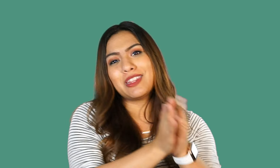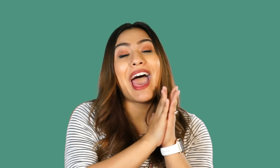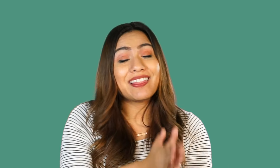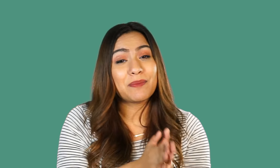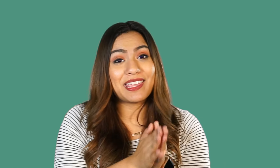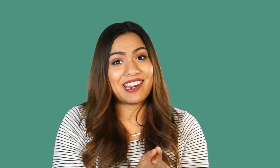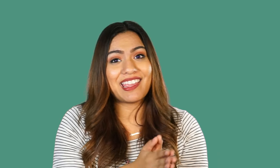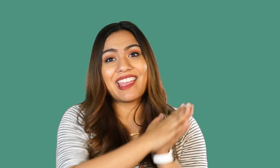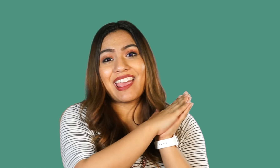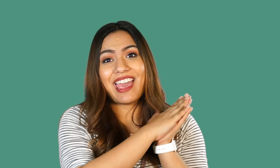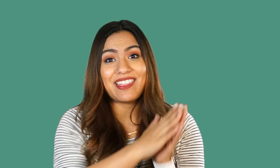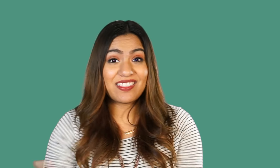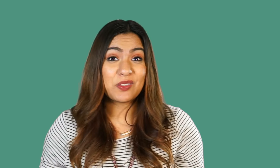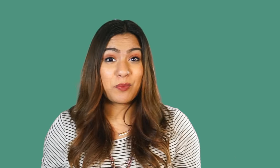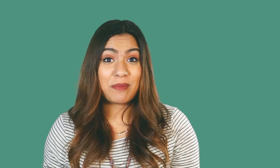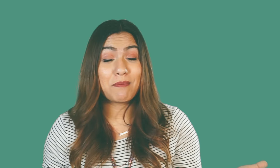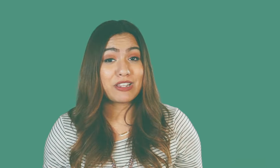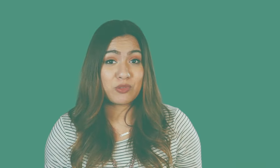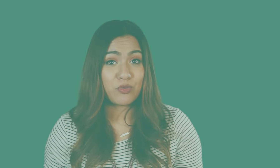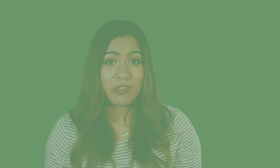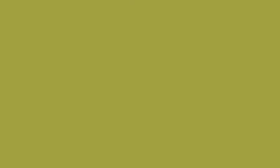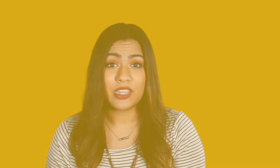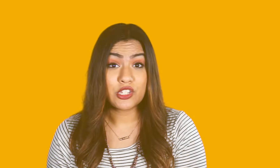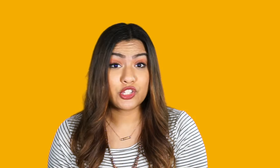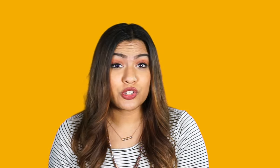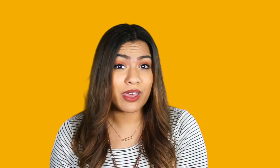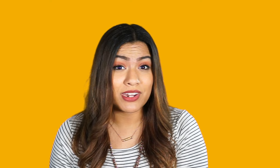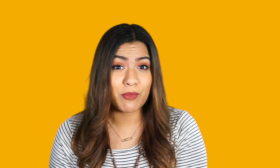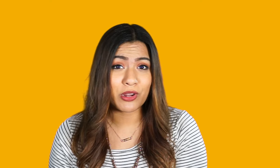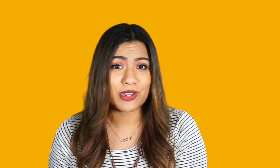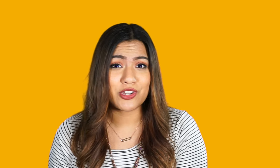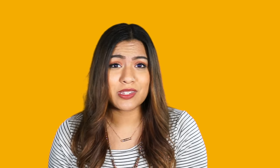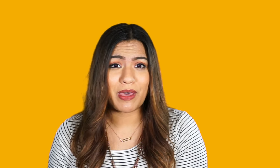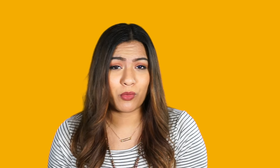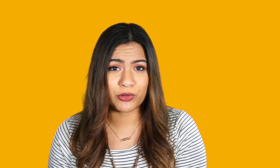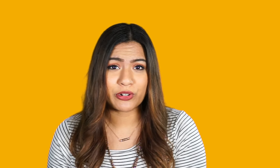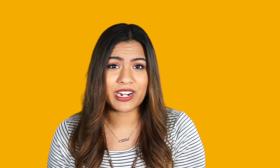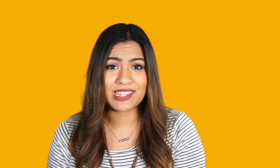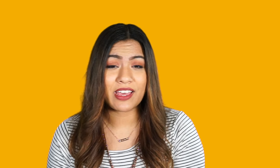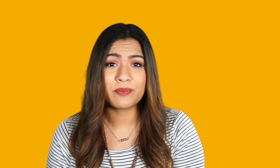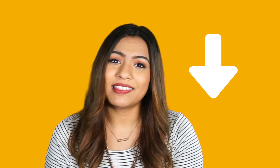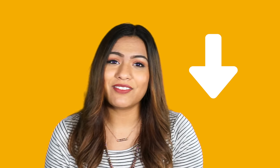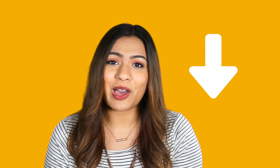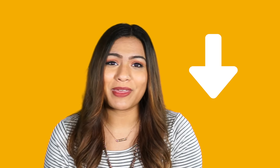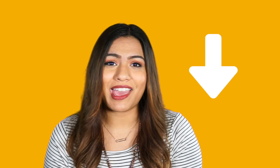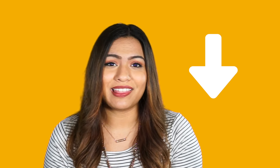it at the beginning, and then things will be much smoother. Do you have any more questions about word order in ASL? Leave a comment and let us